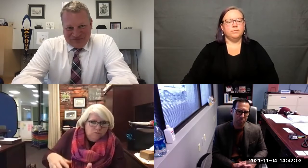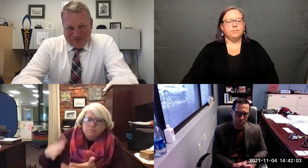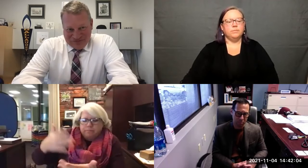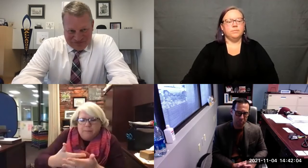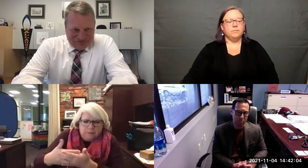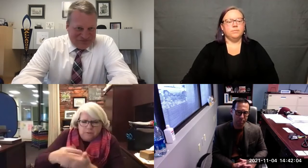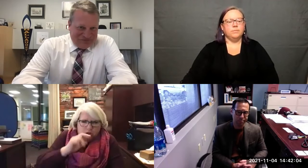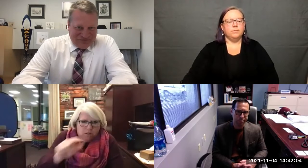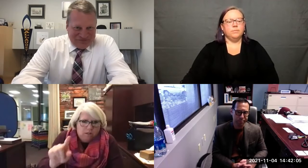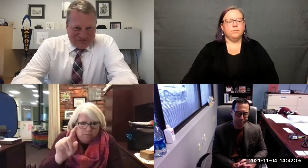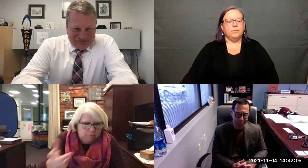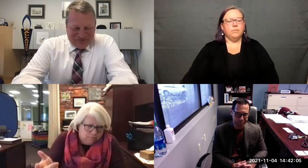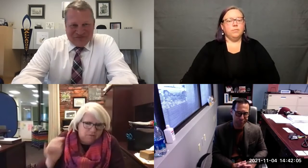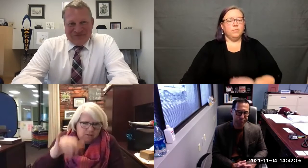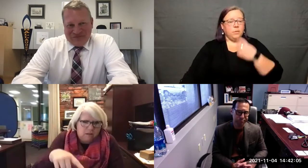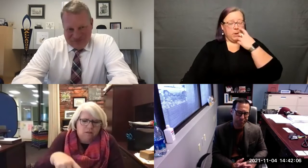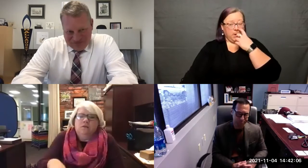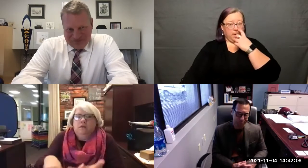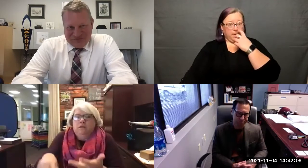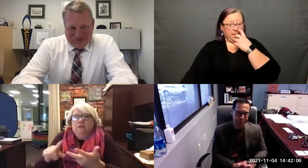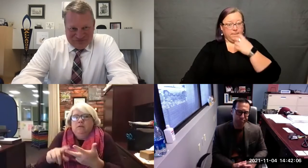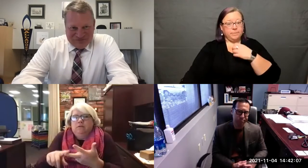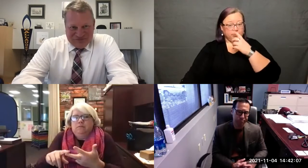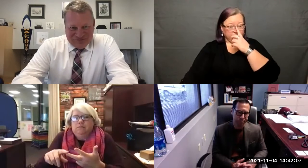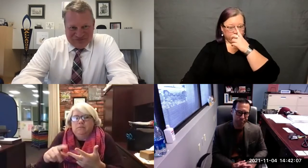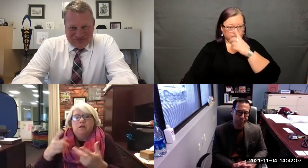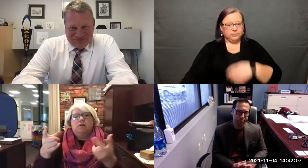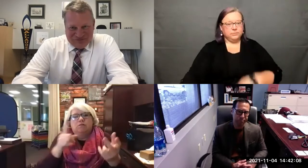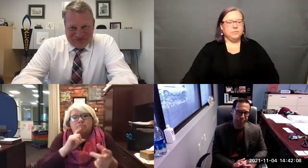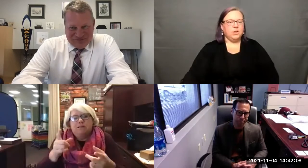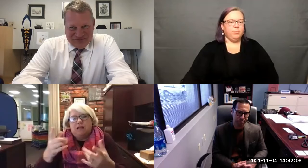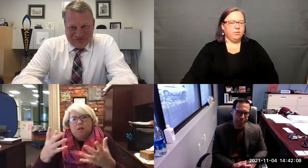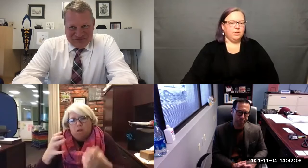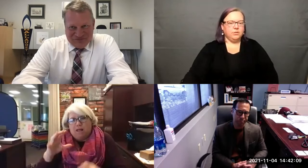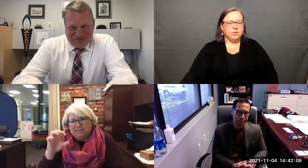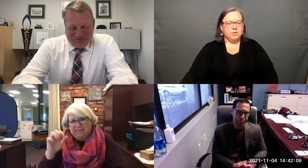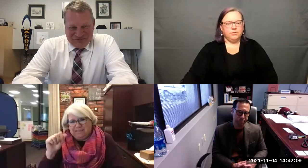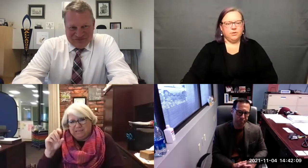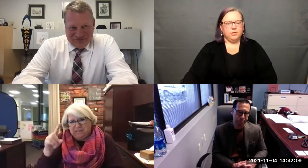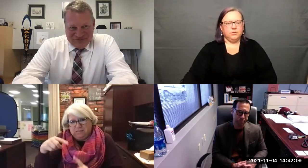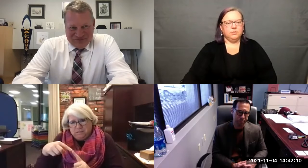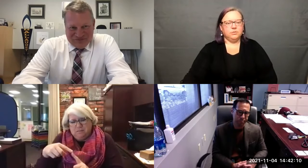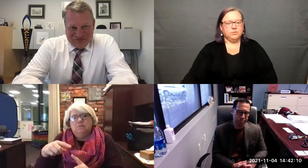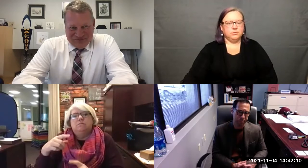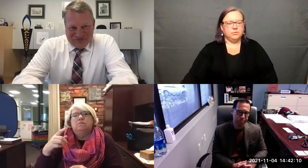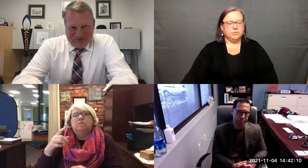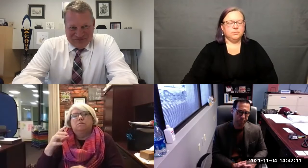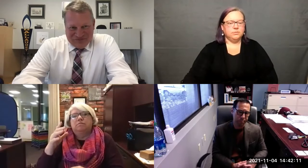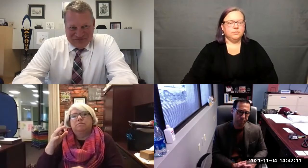that it could or should. So that is one of the things that was talked about. We also, in looking at